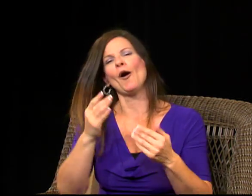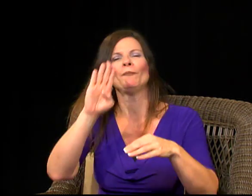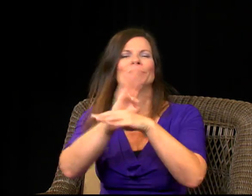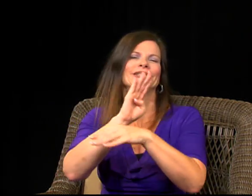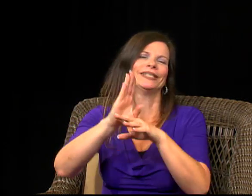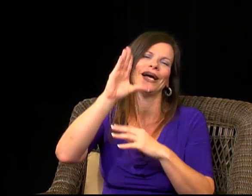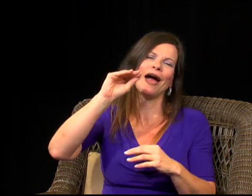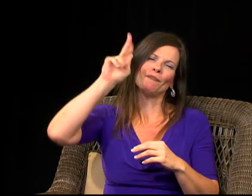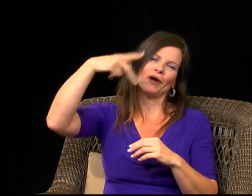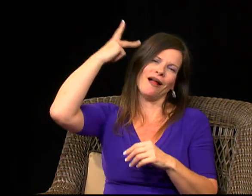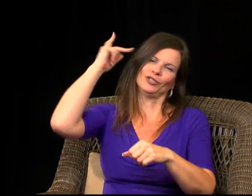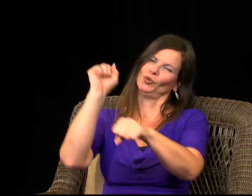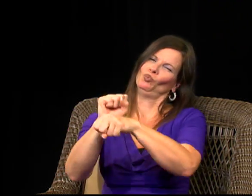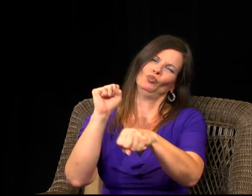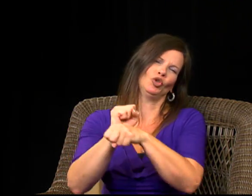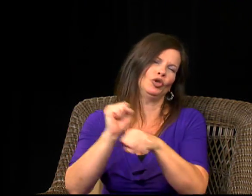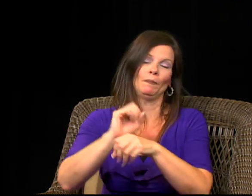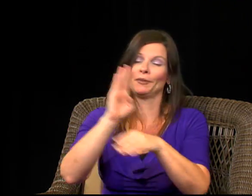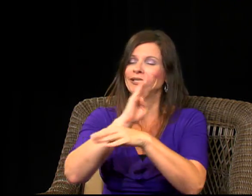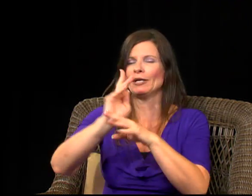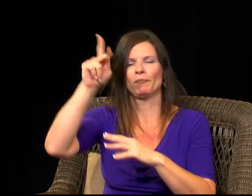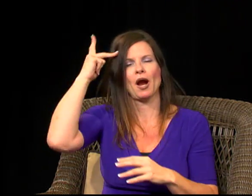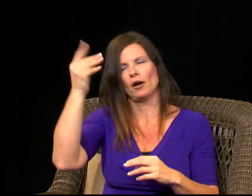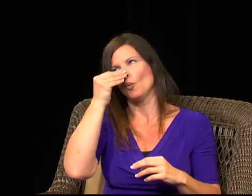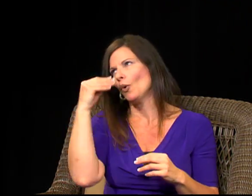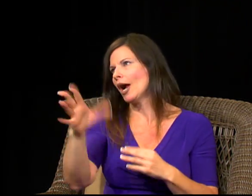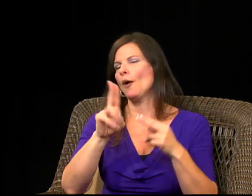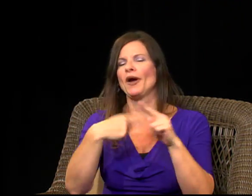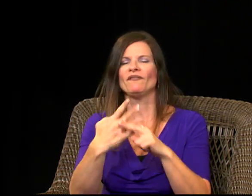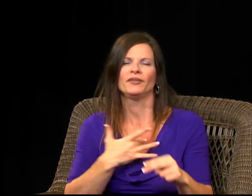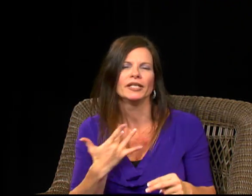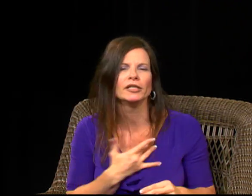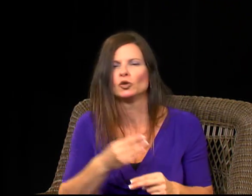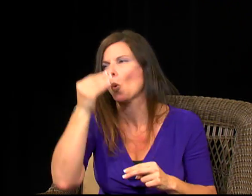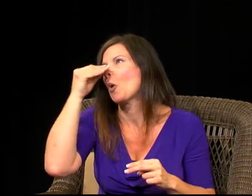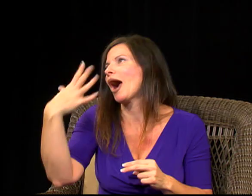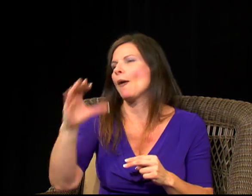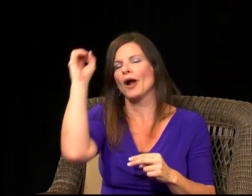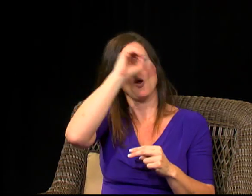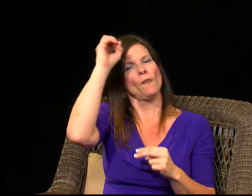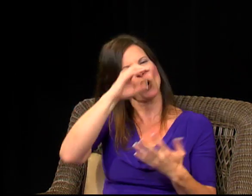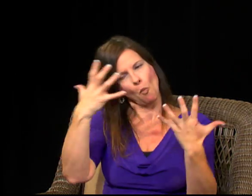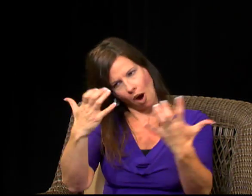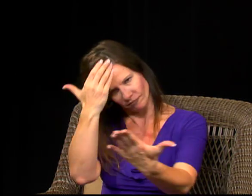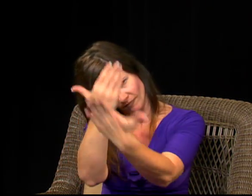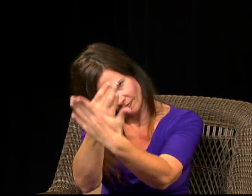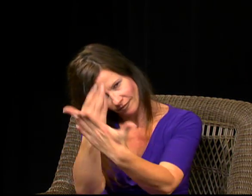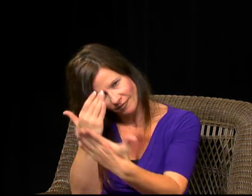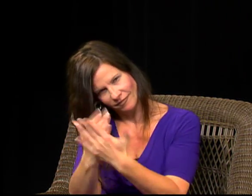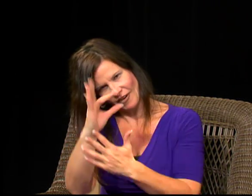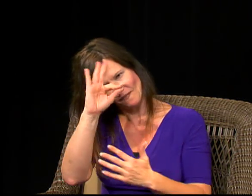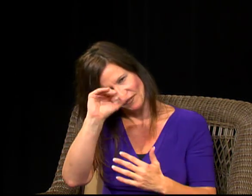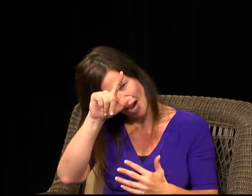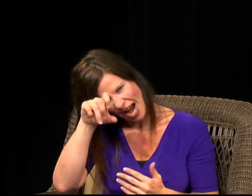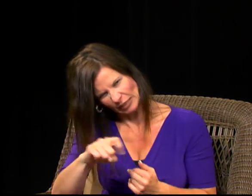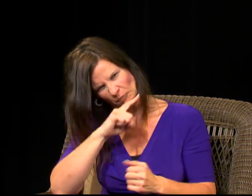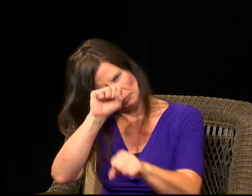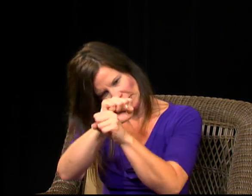arguments, issues become controversial, and who cares about politics? Who cares about feelings and opinions? We really need to